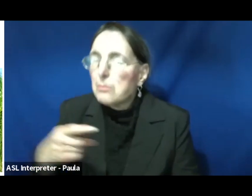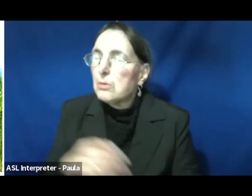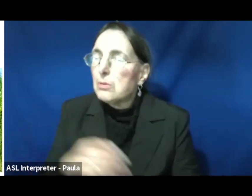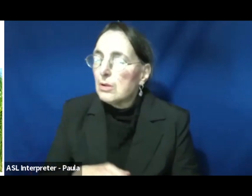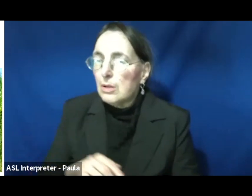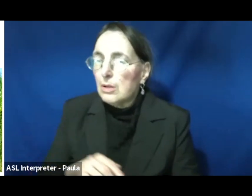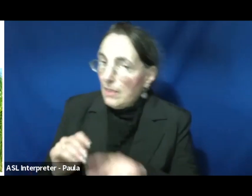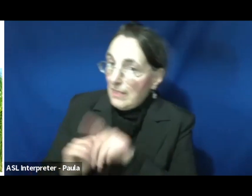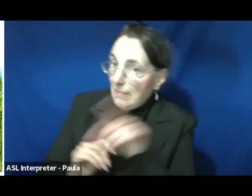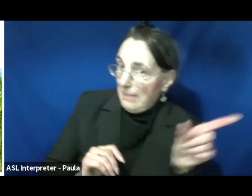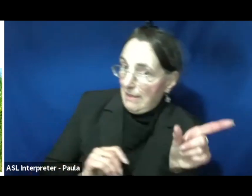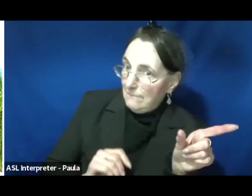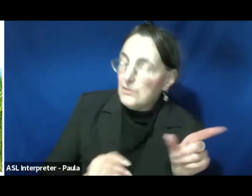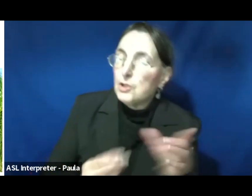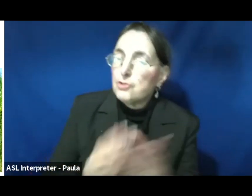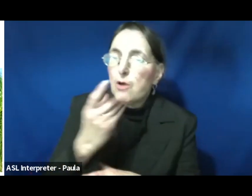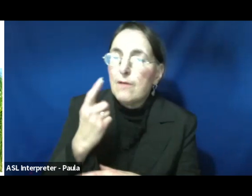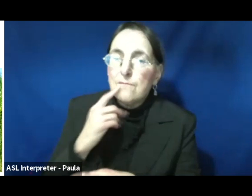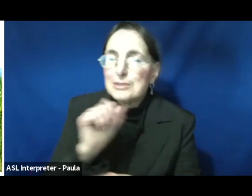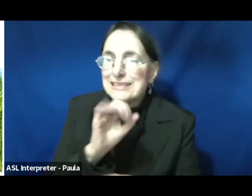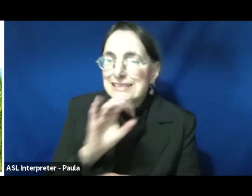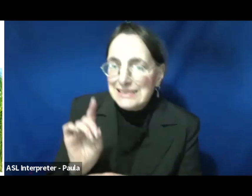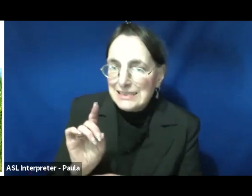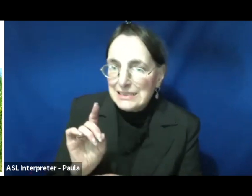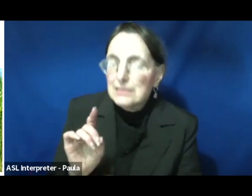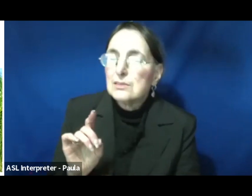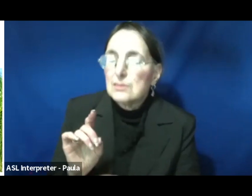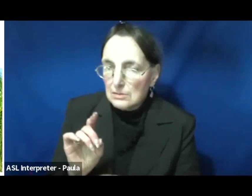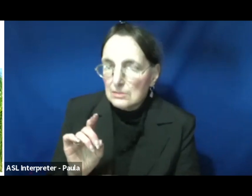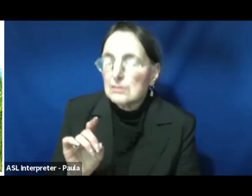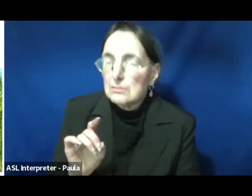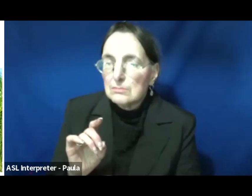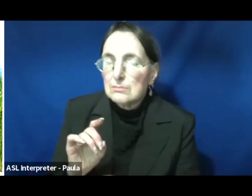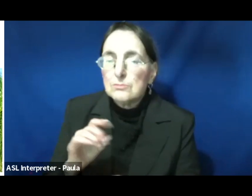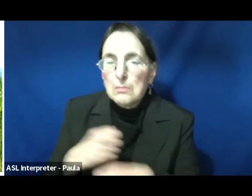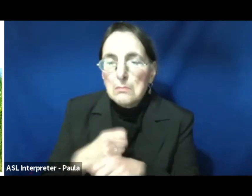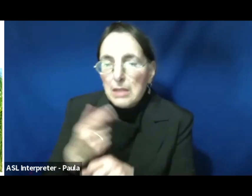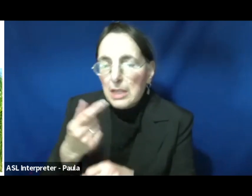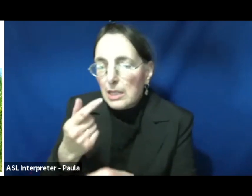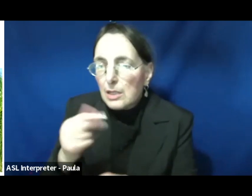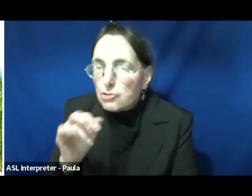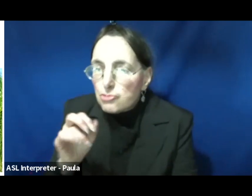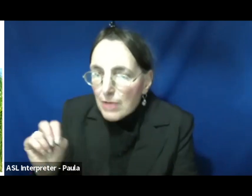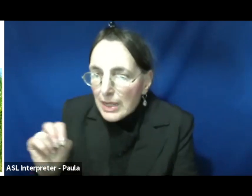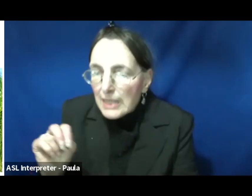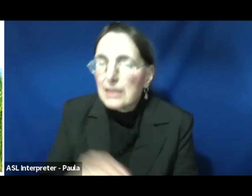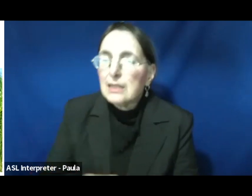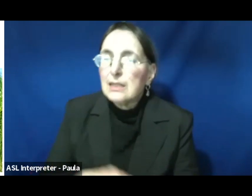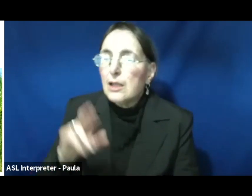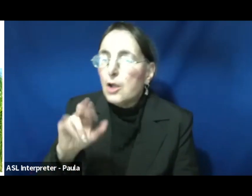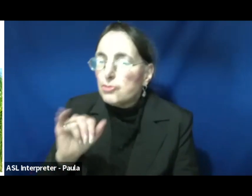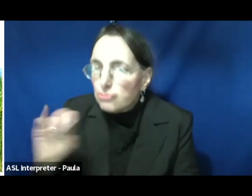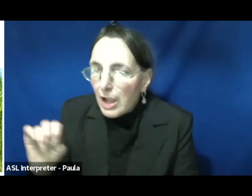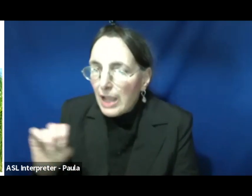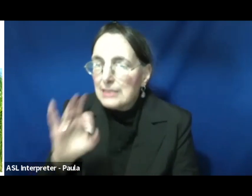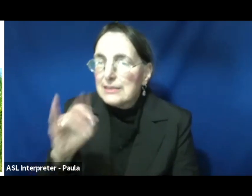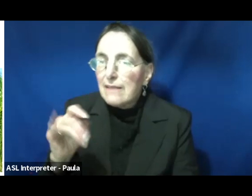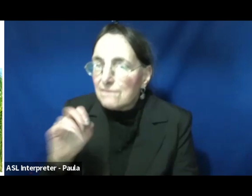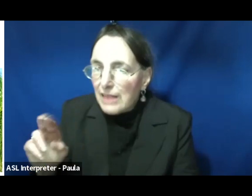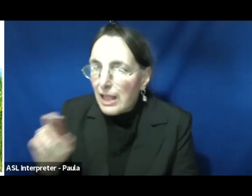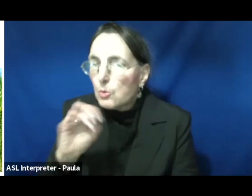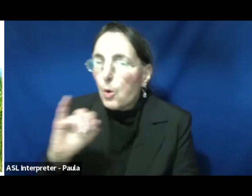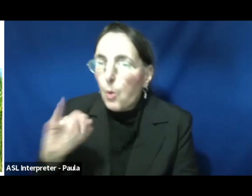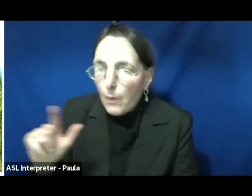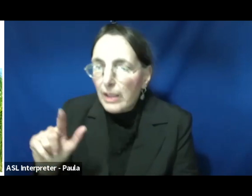is grown for seeds, right? And so grain and flour and oil. We'll use the flour for